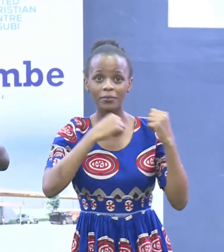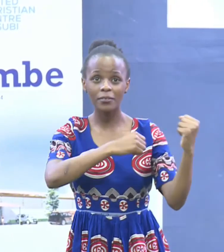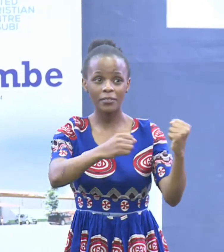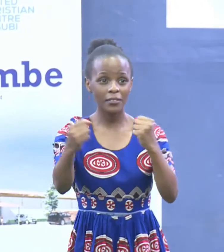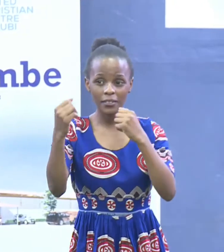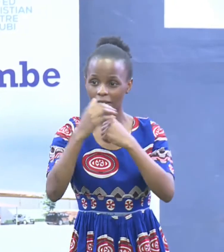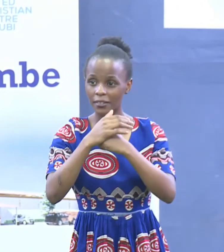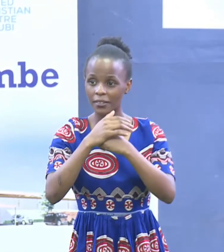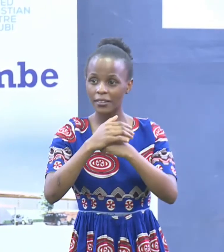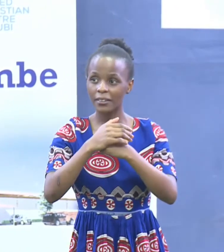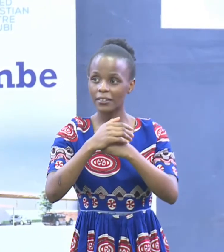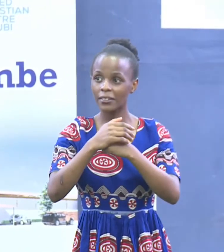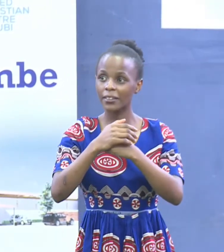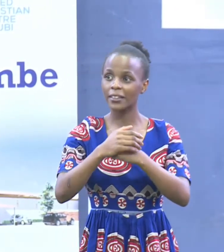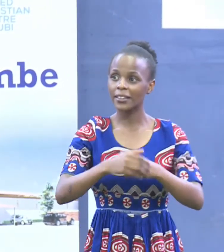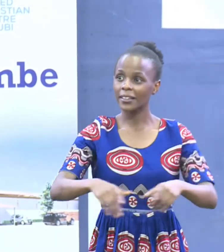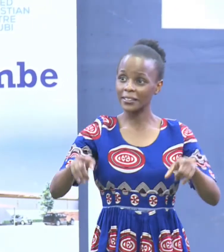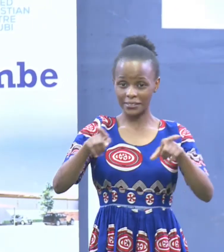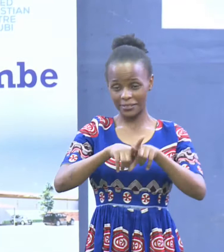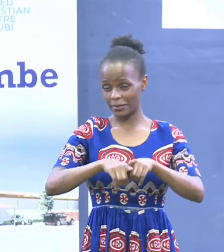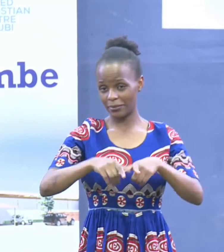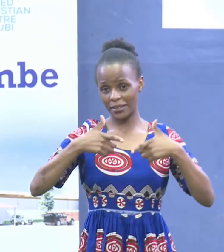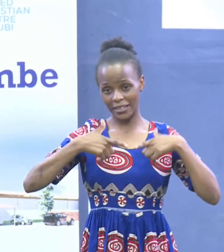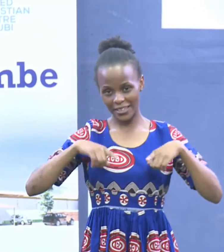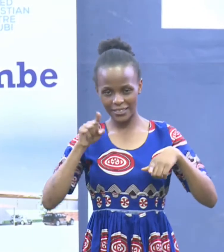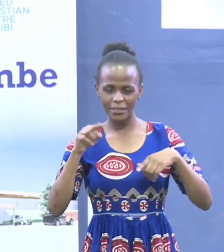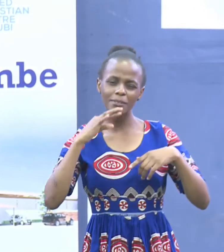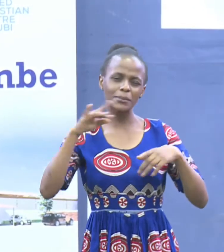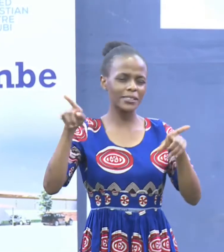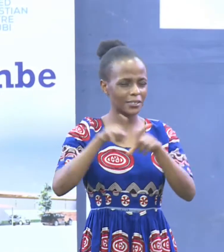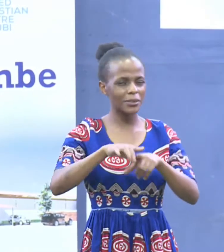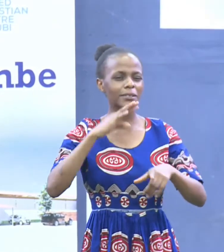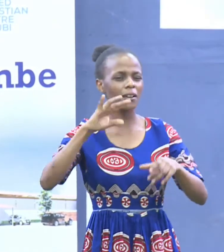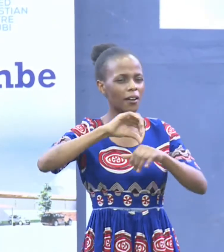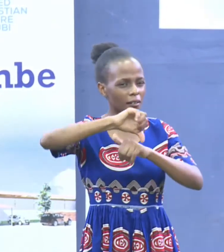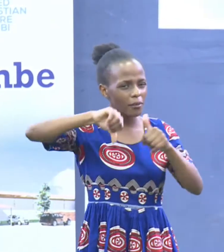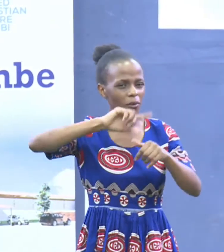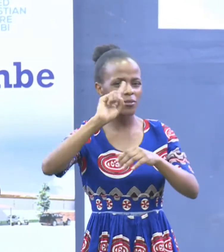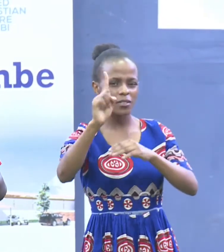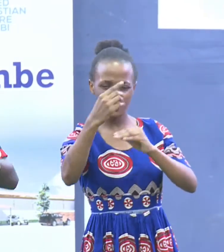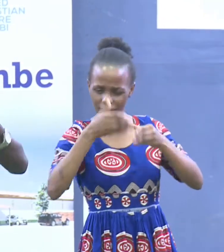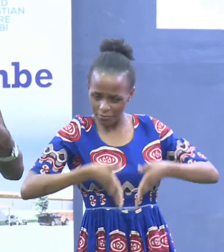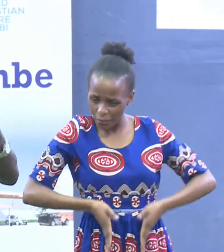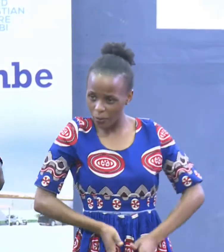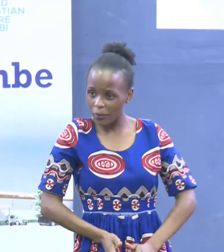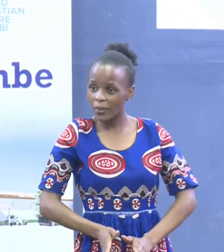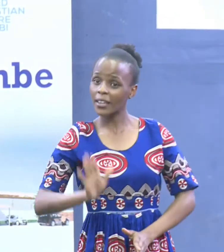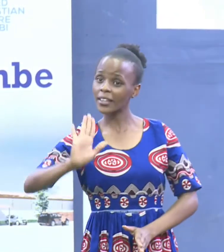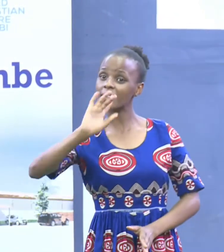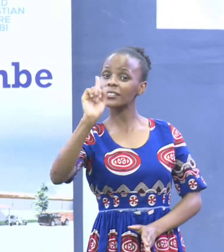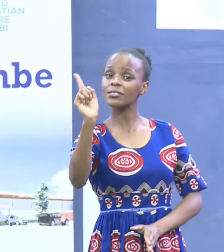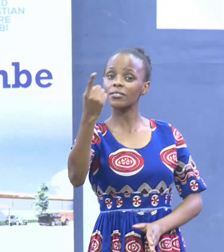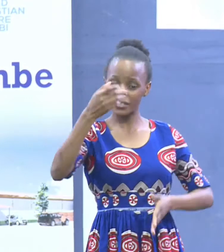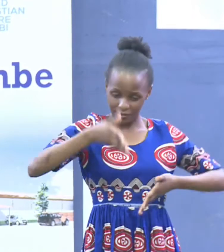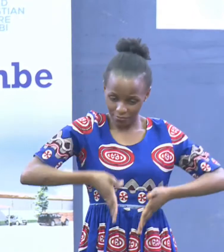Kati kajogerenga ninga yogera ku mwana wange omubereberye. Let me speak as though I'm speaking concerning my firstborn. Mwana wange